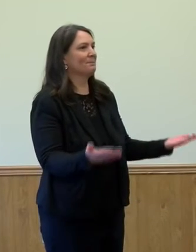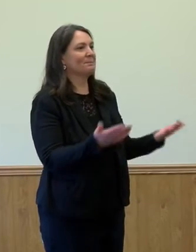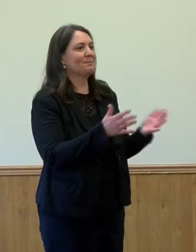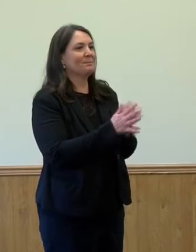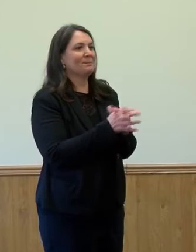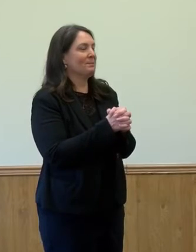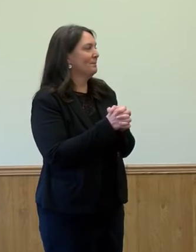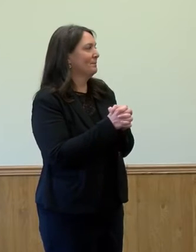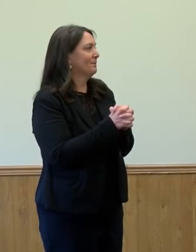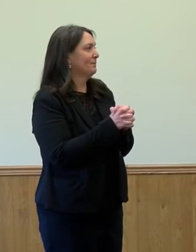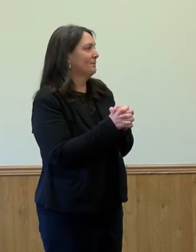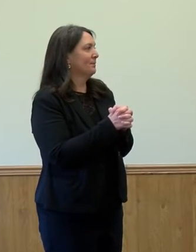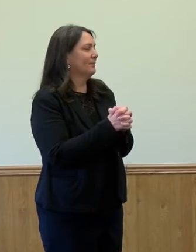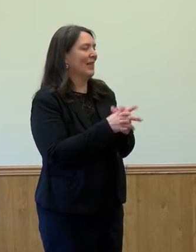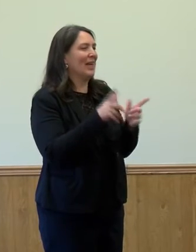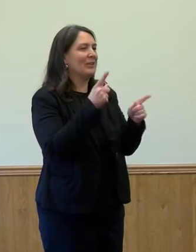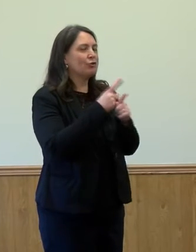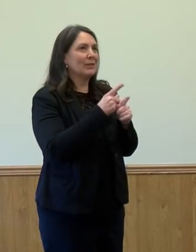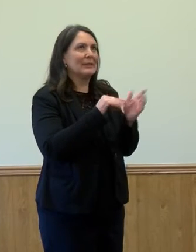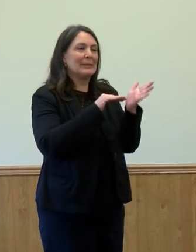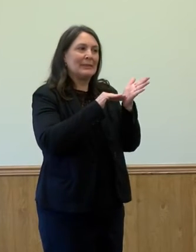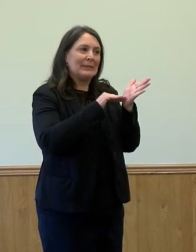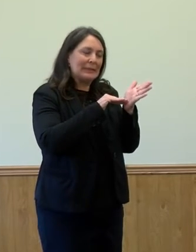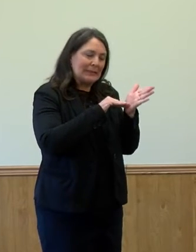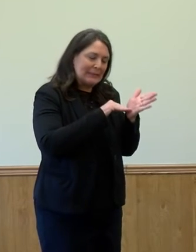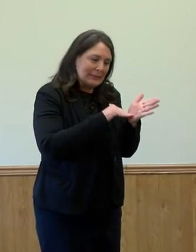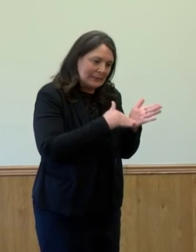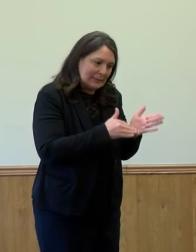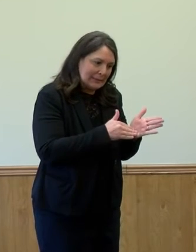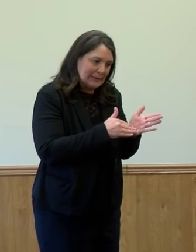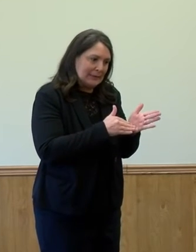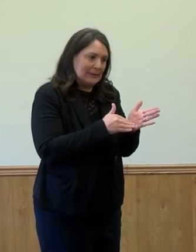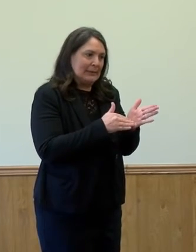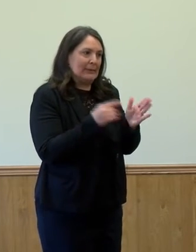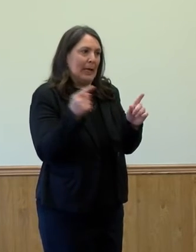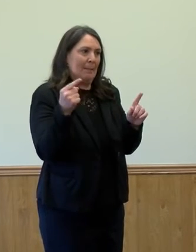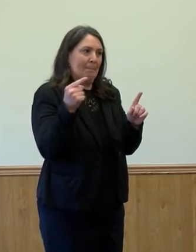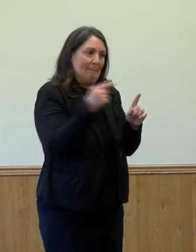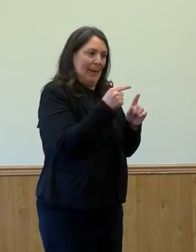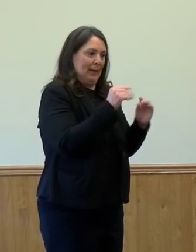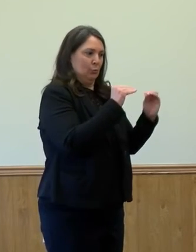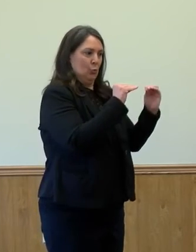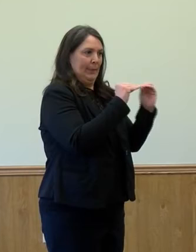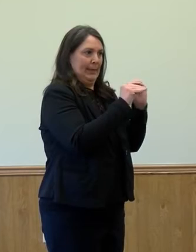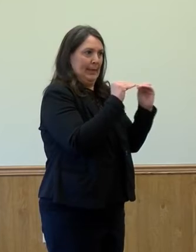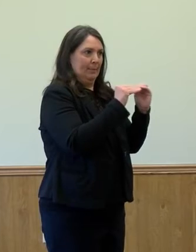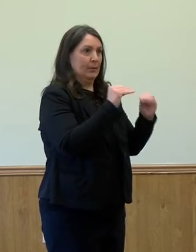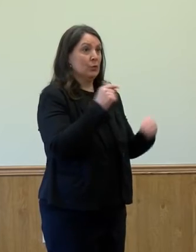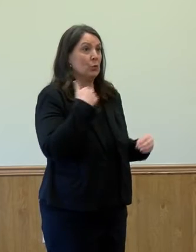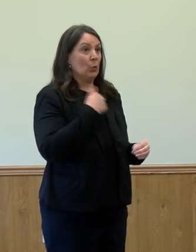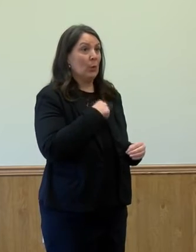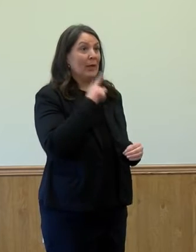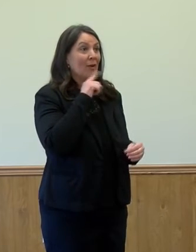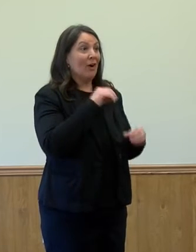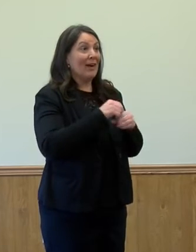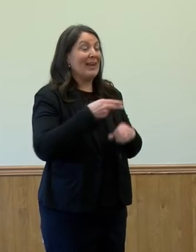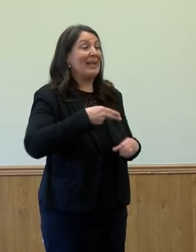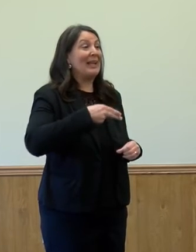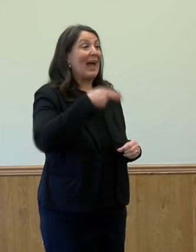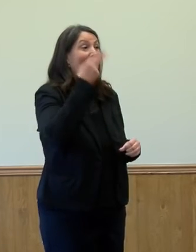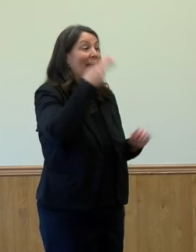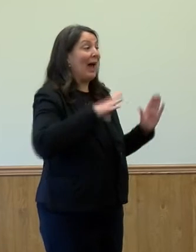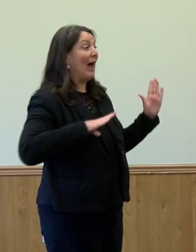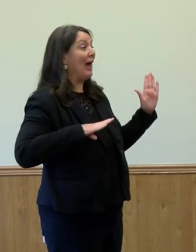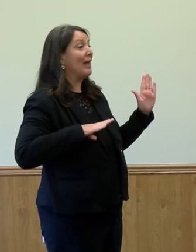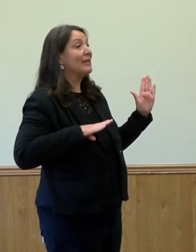And so just to kind of reiterate some other, going back a little bit to our data, we are definitely in a high surge. Our